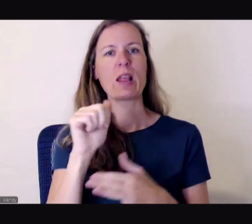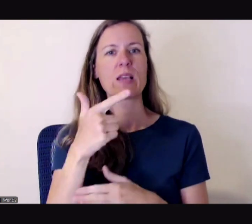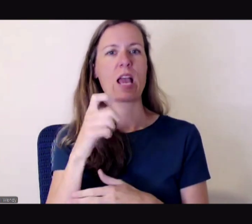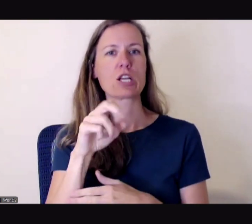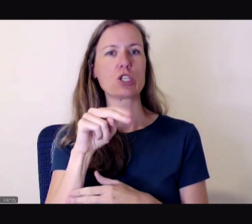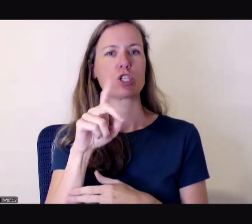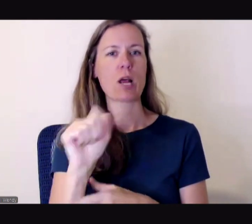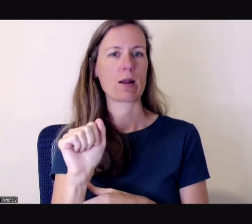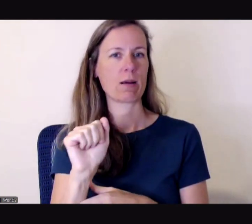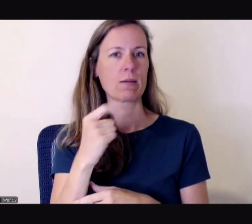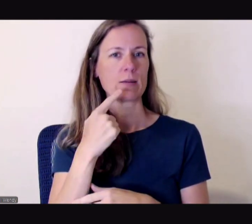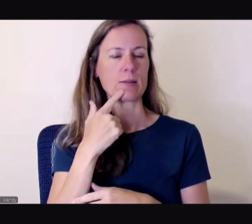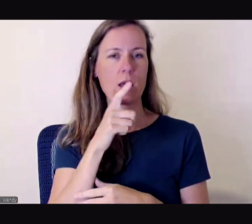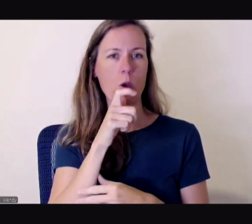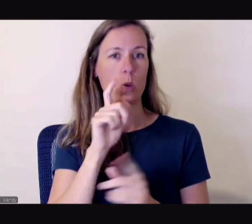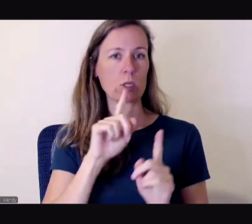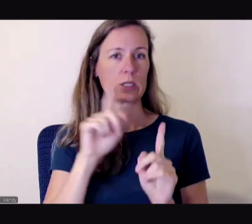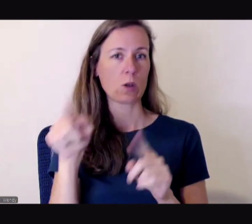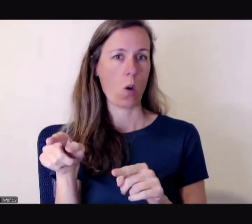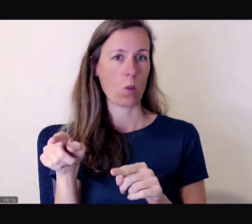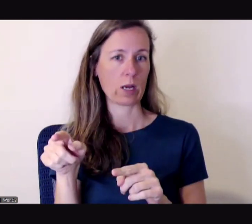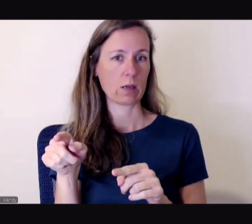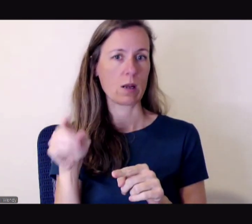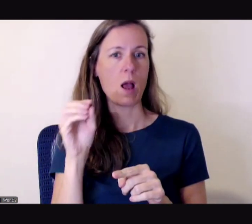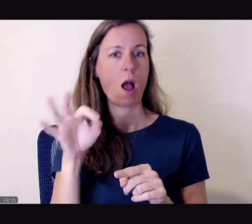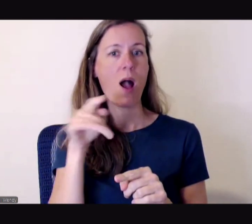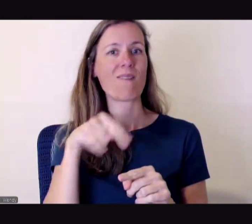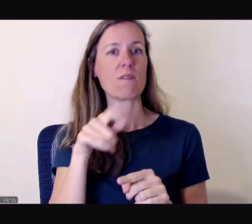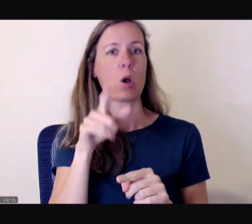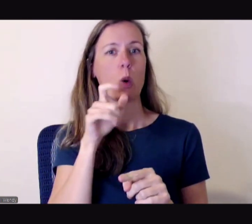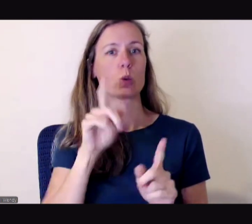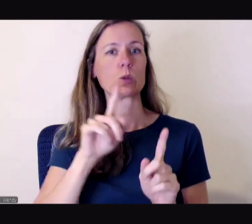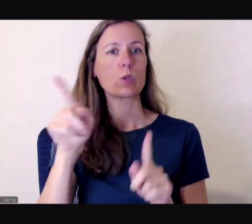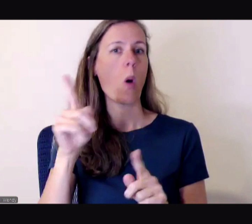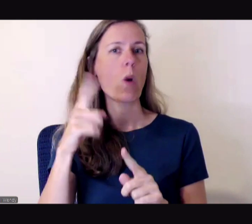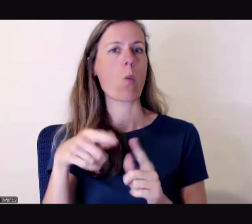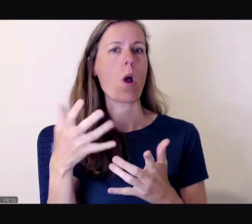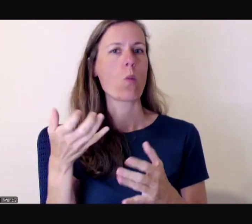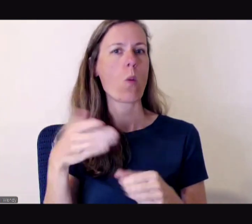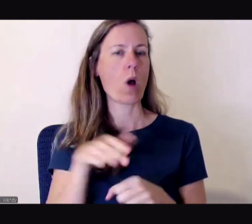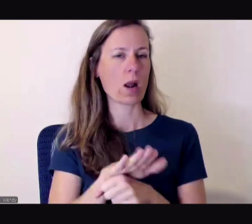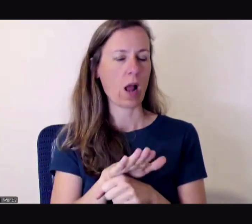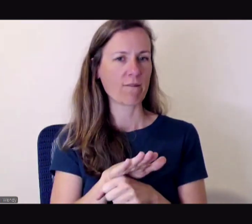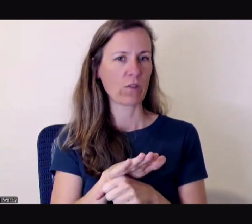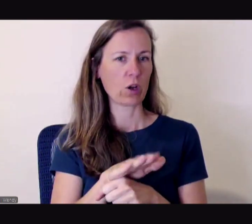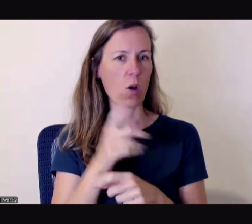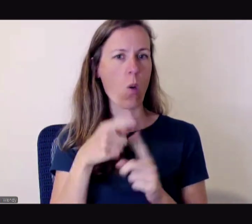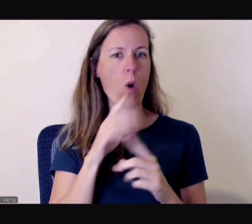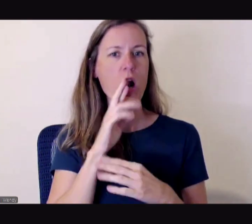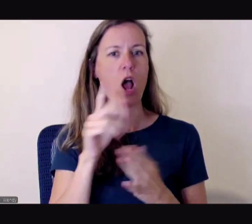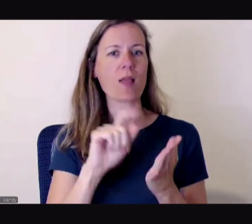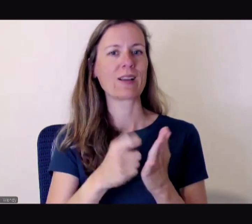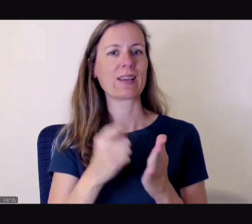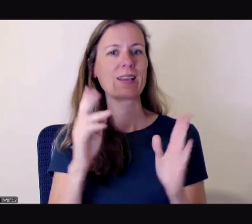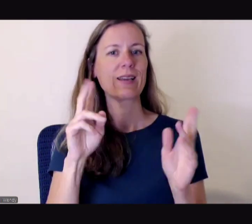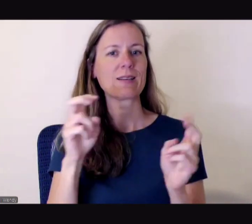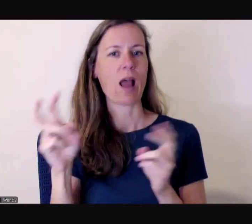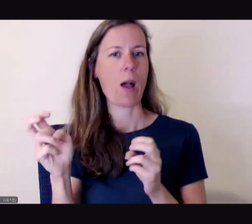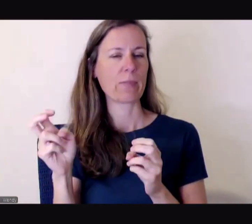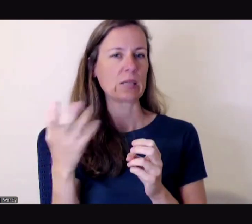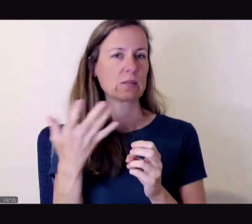who's going, but then of who's going, what do we want to cover? What are the key topics? And that doesn't have to be a lengthy discussion.